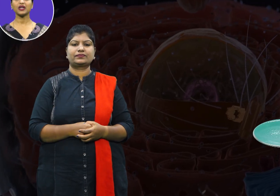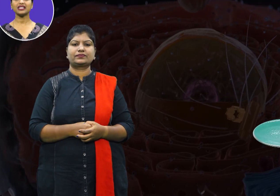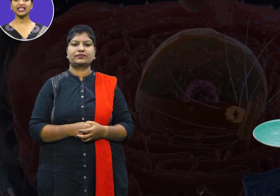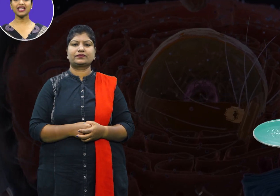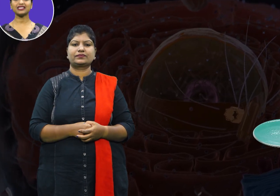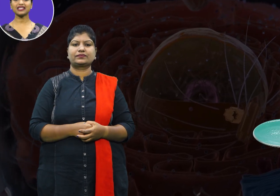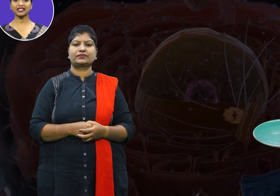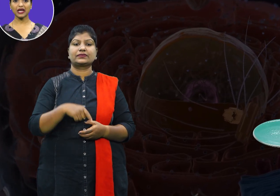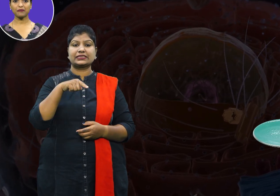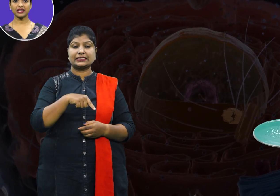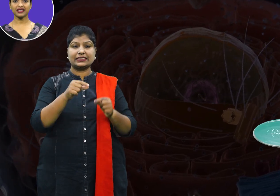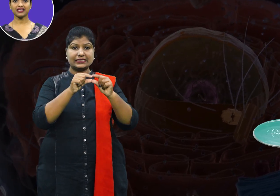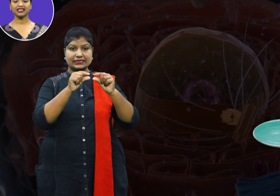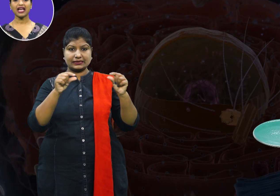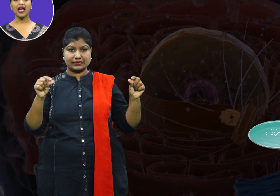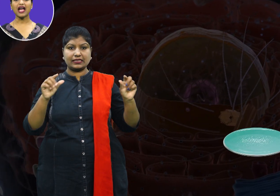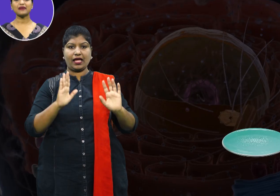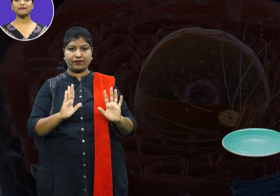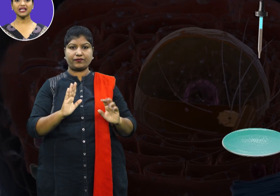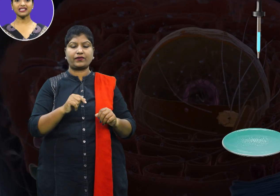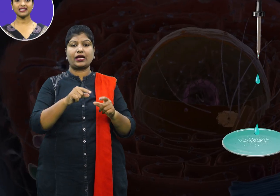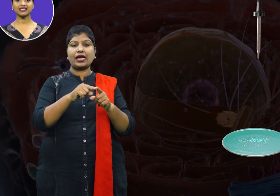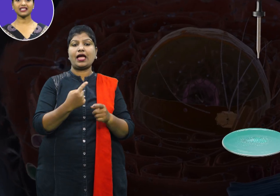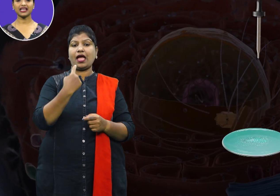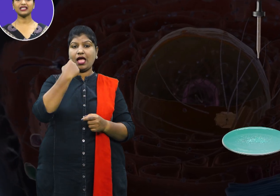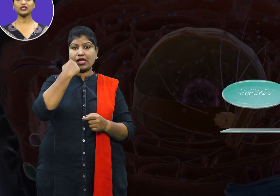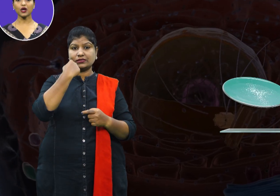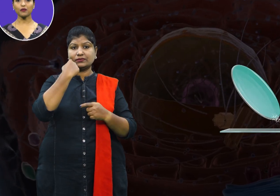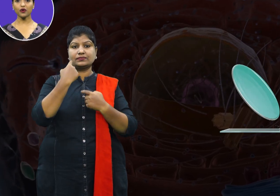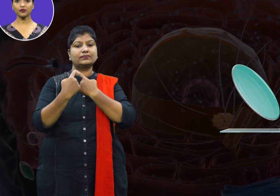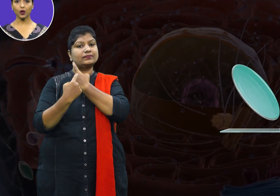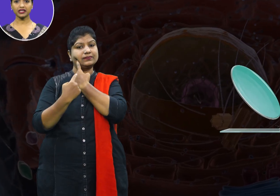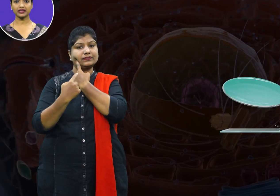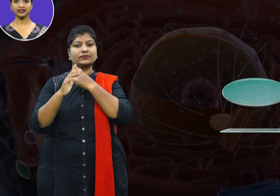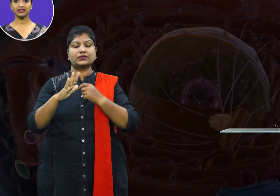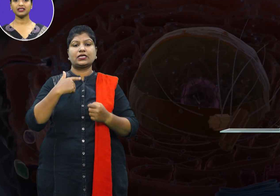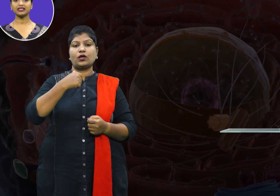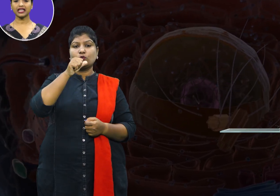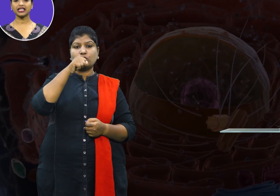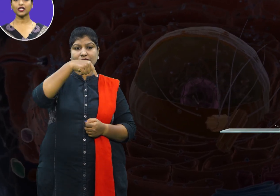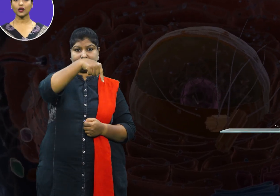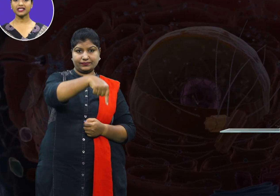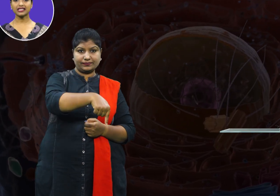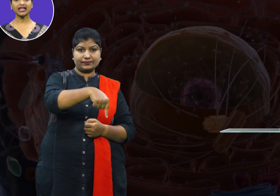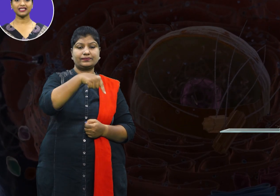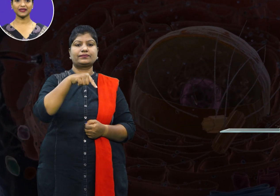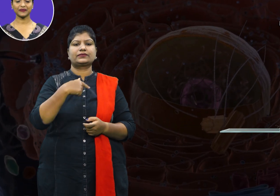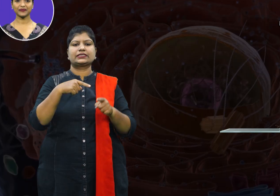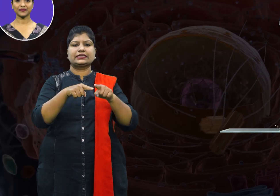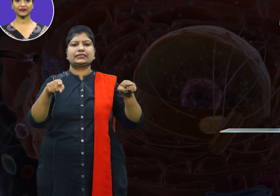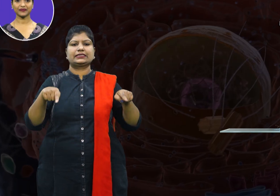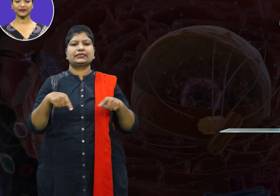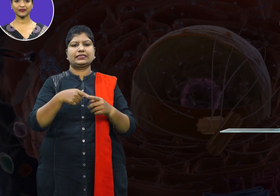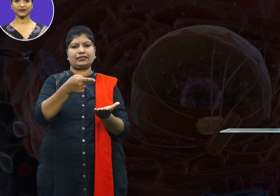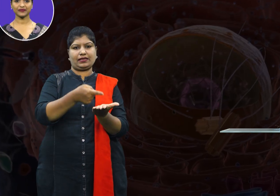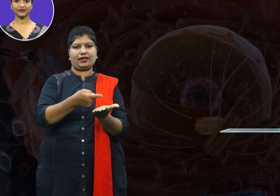Now, take the scraping and place it in a drop of water taken on a slide.